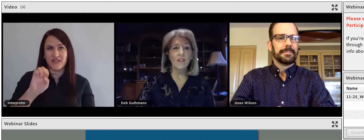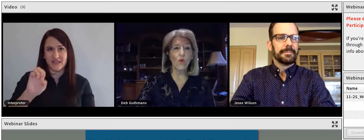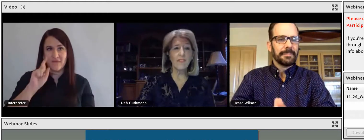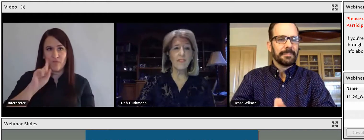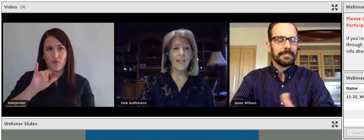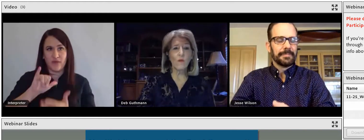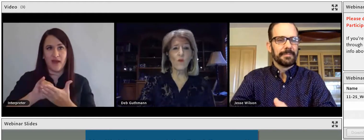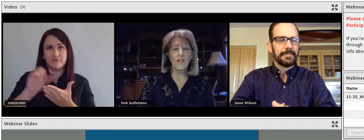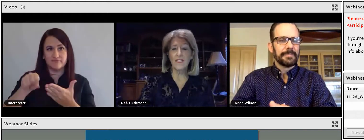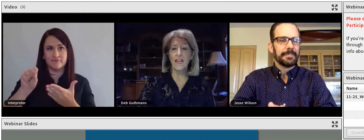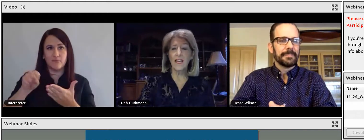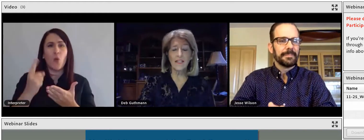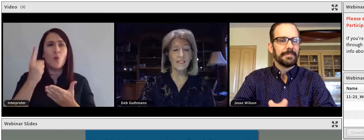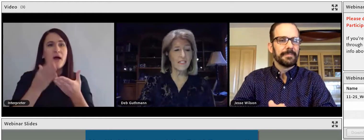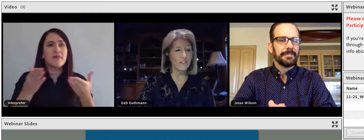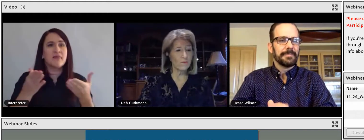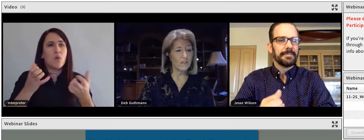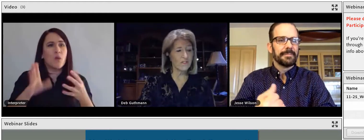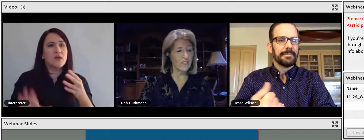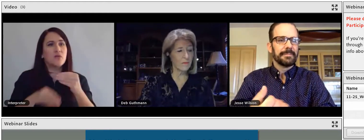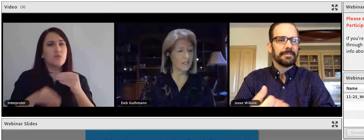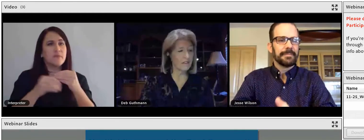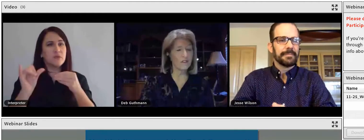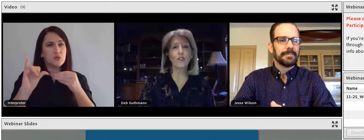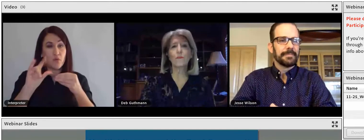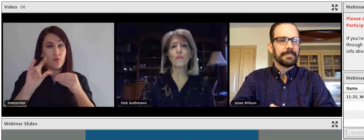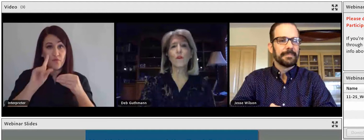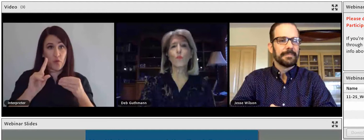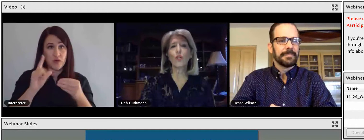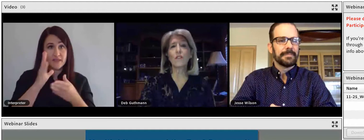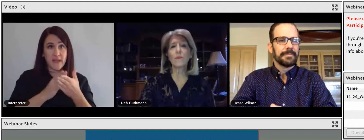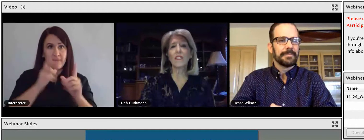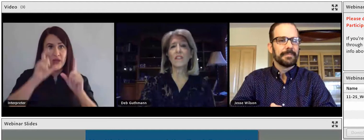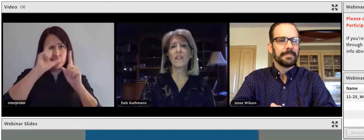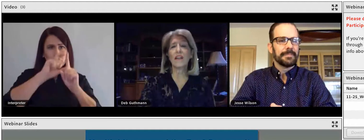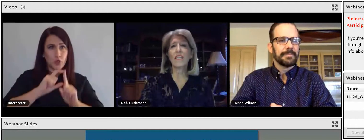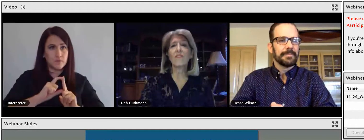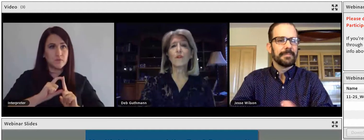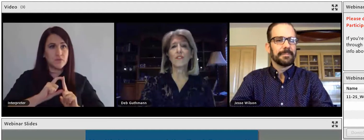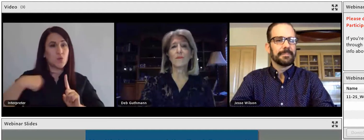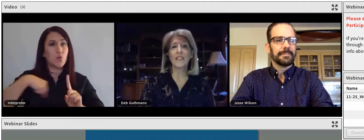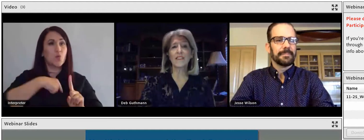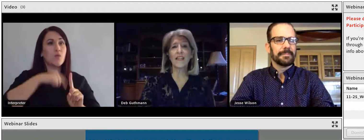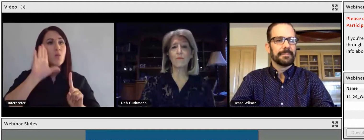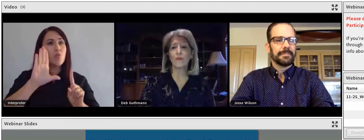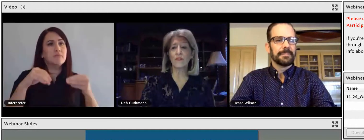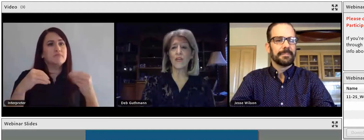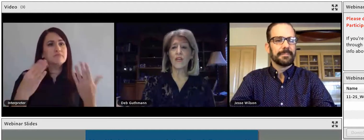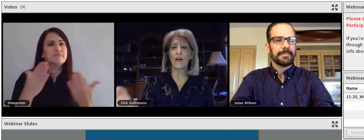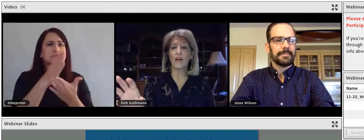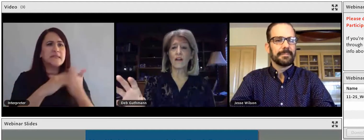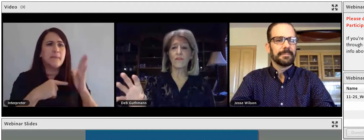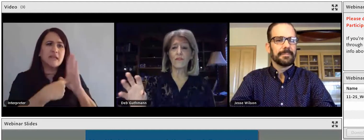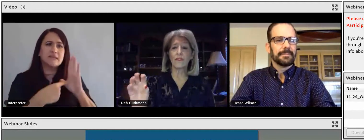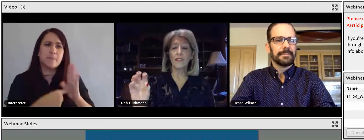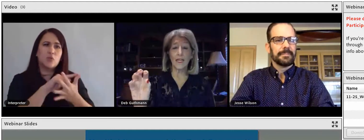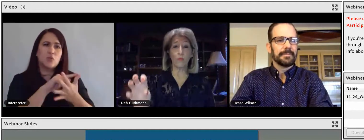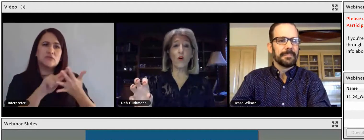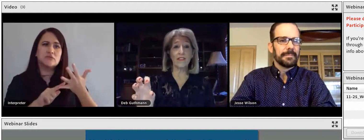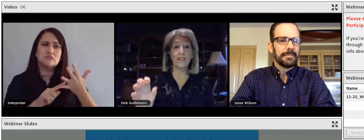that. And one thing I wanted to add in terms of some of the terms, we're going to be giving you some examples